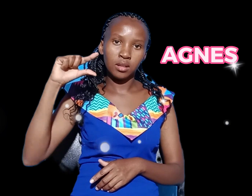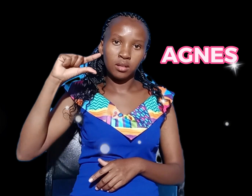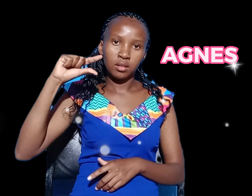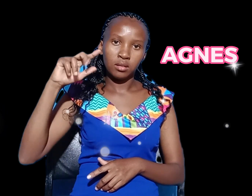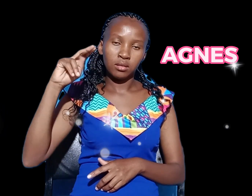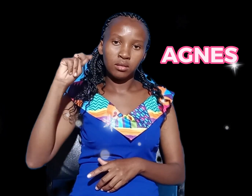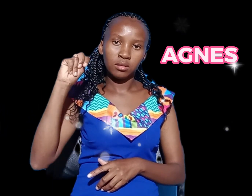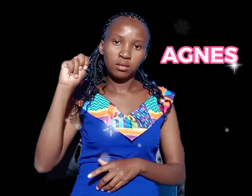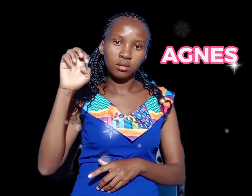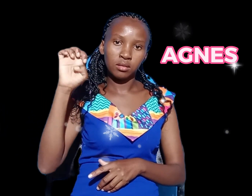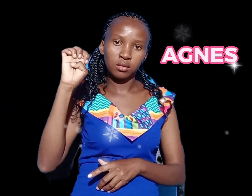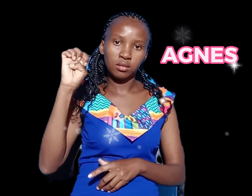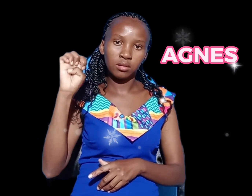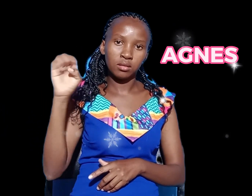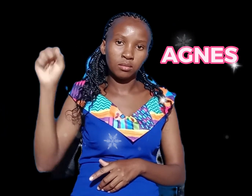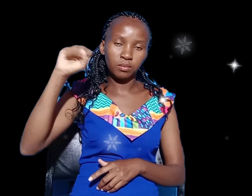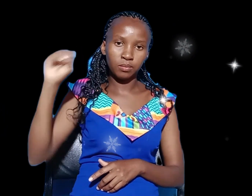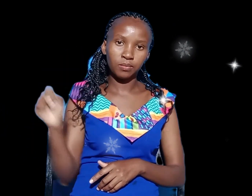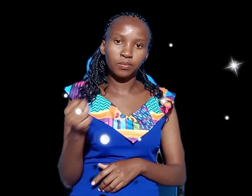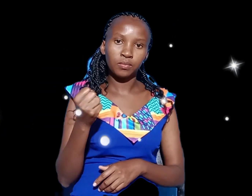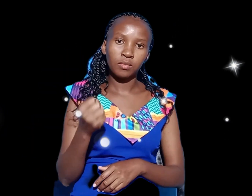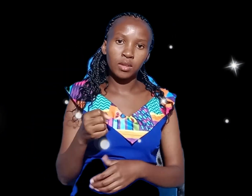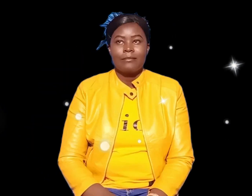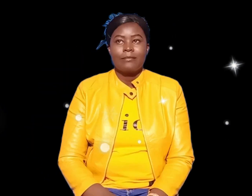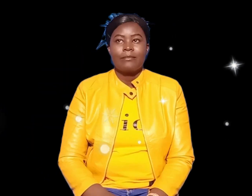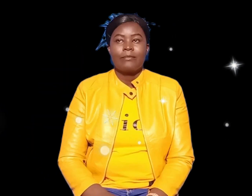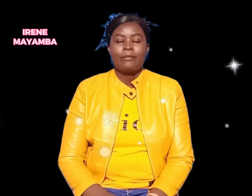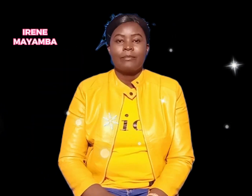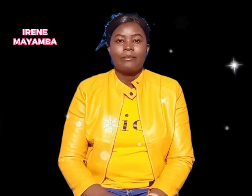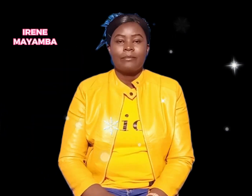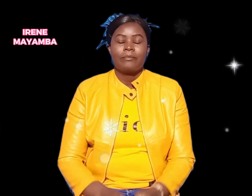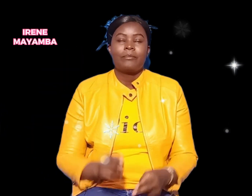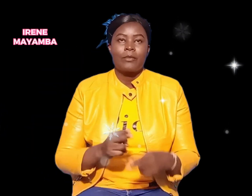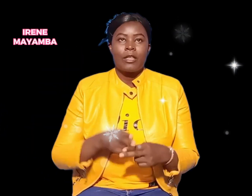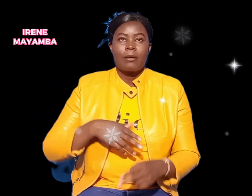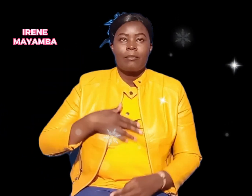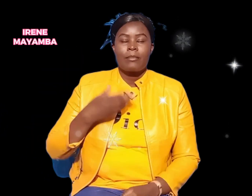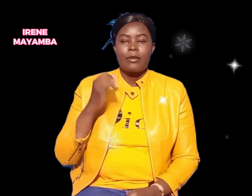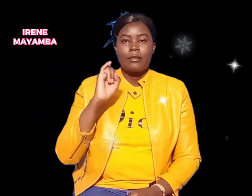I learned Kenyan Sign Language in THIKA Technical. My name is Irene Mayamba,